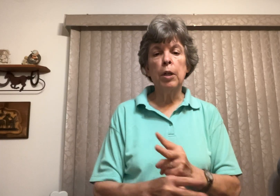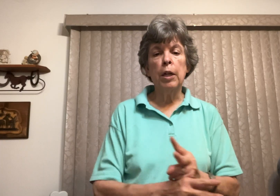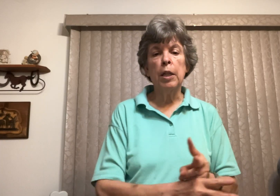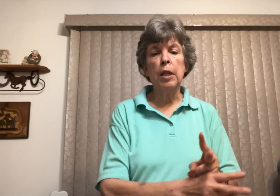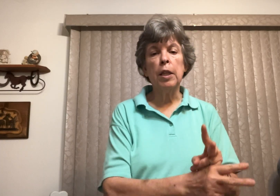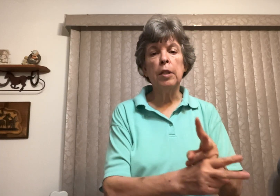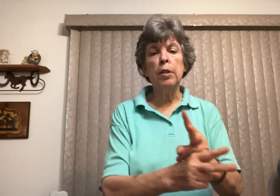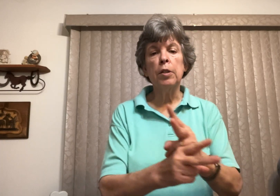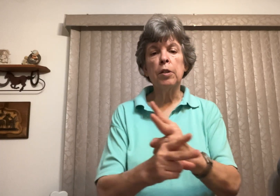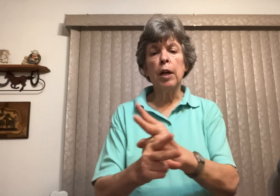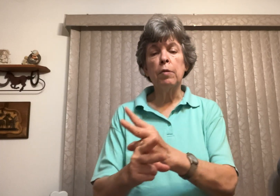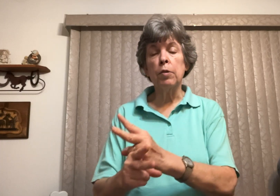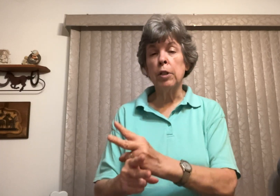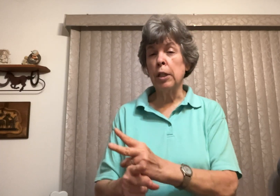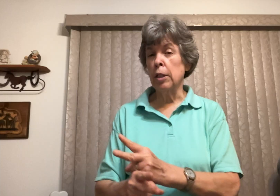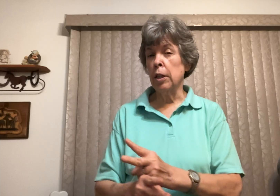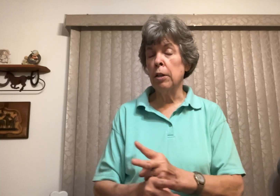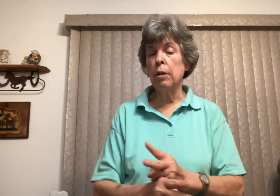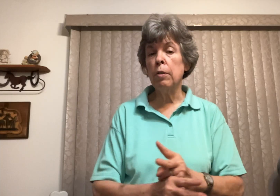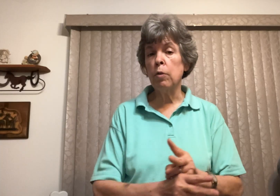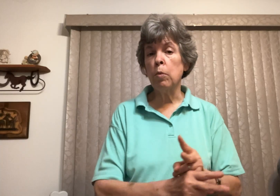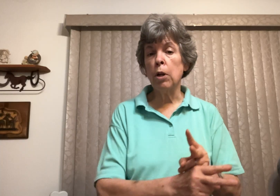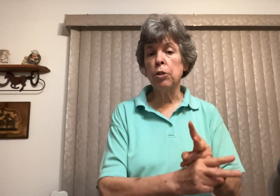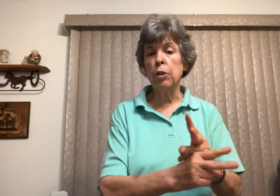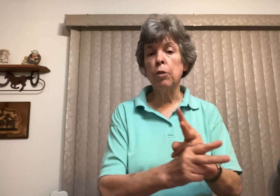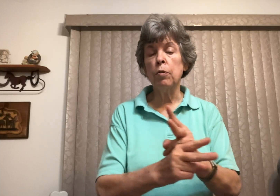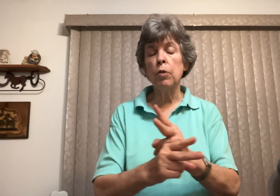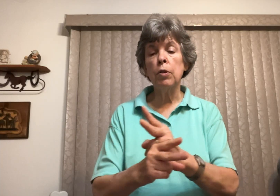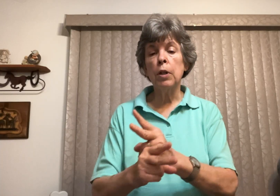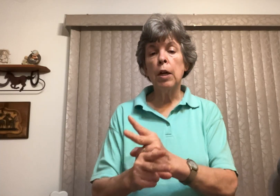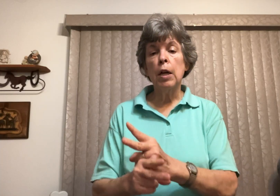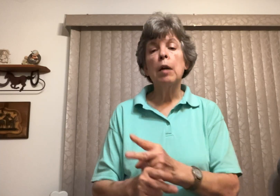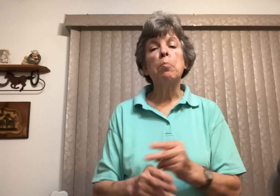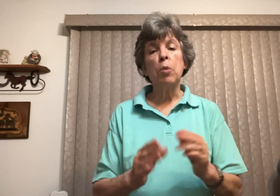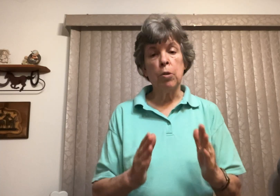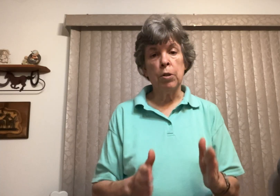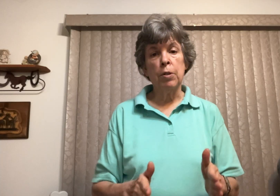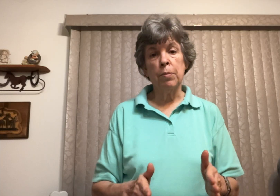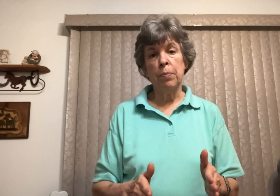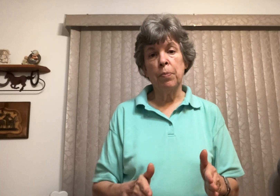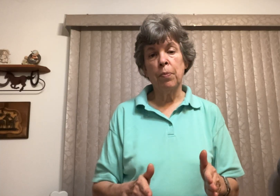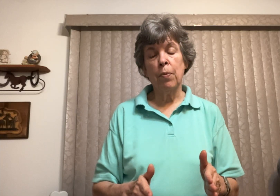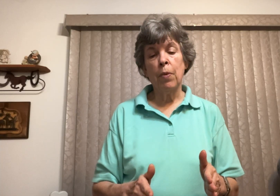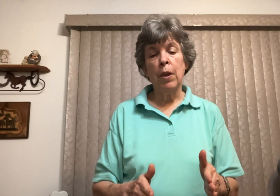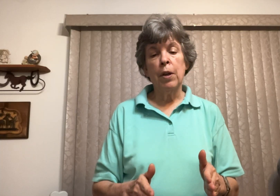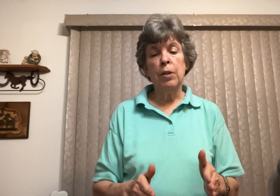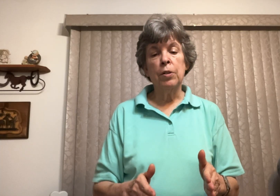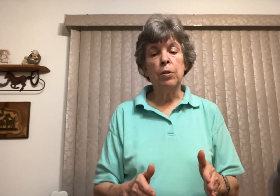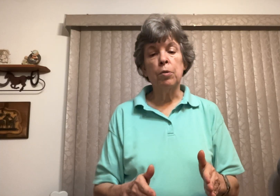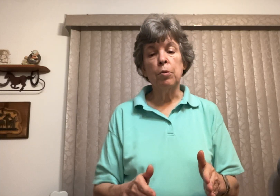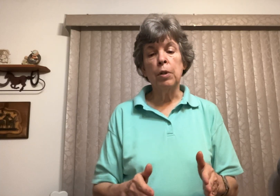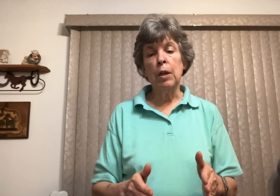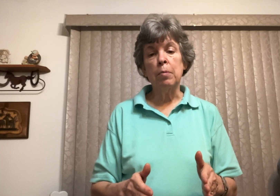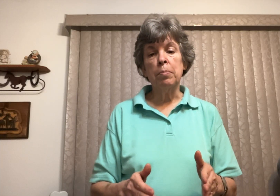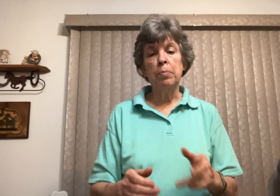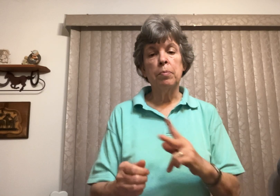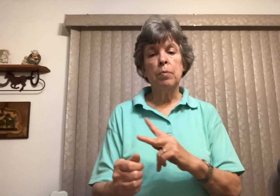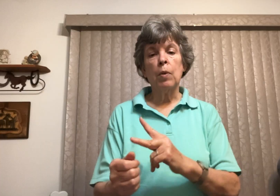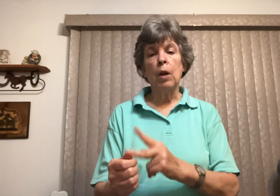and then they did the sign for taking care of or watching over person. So I'll